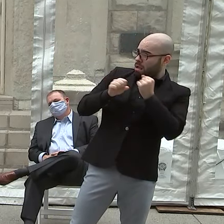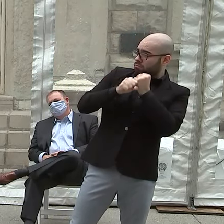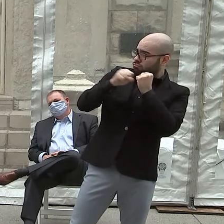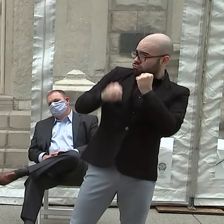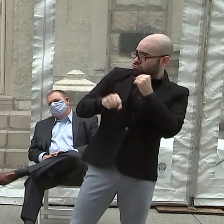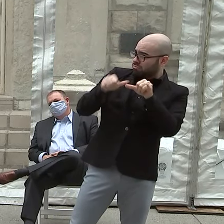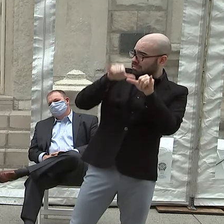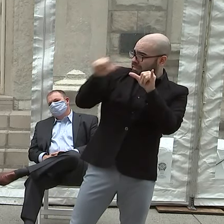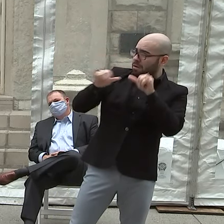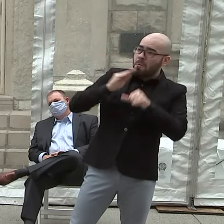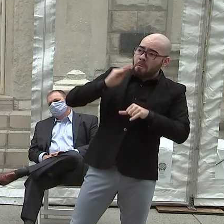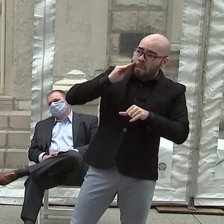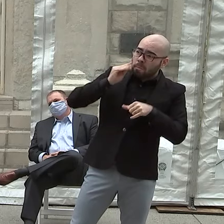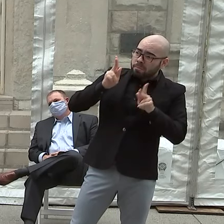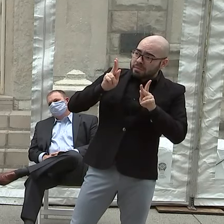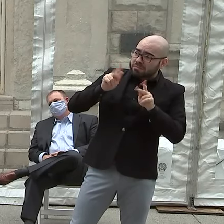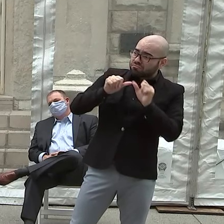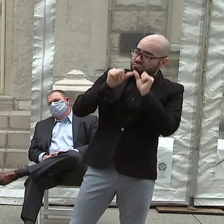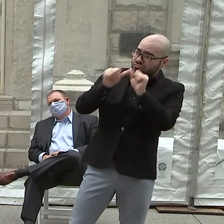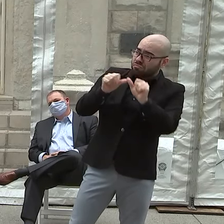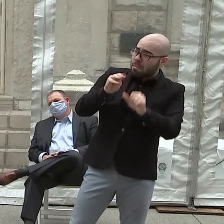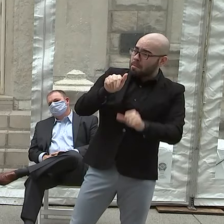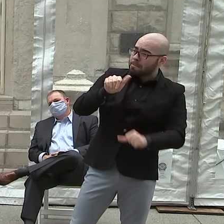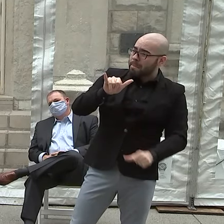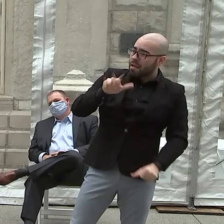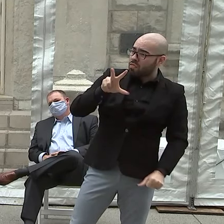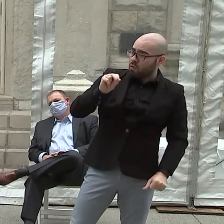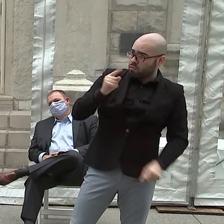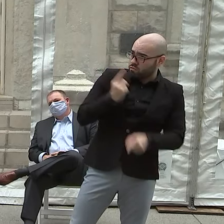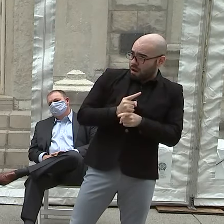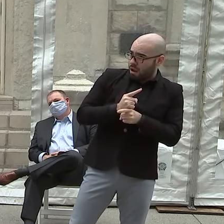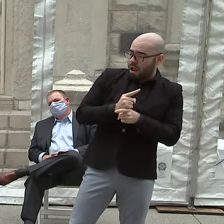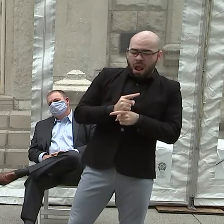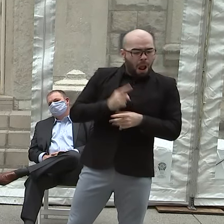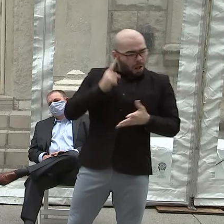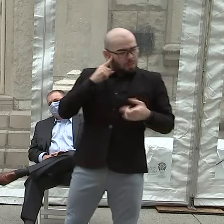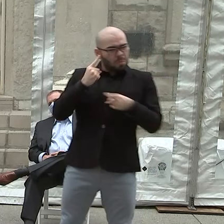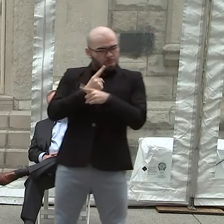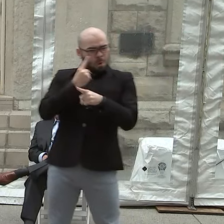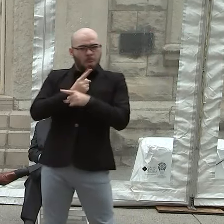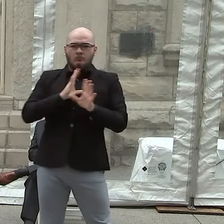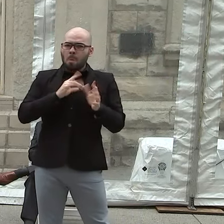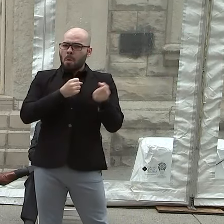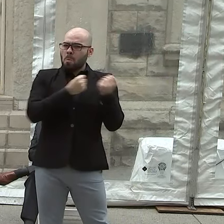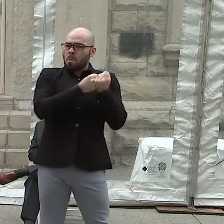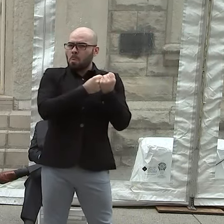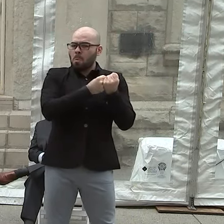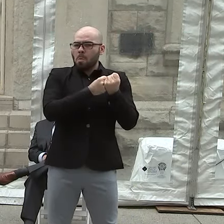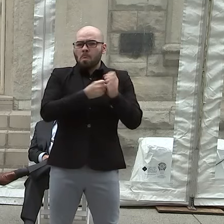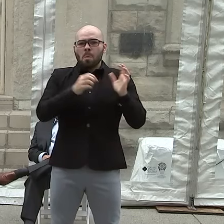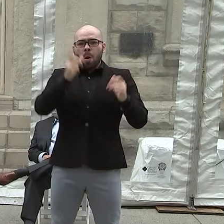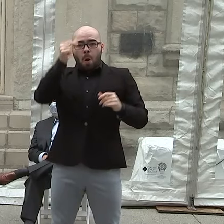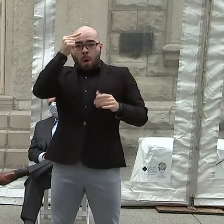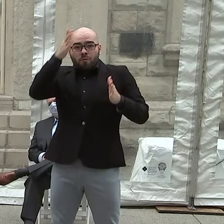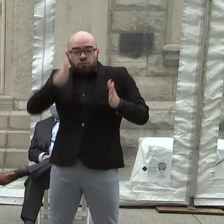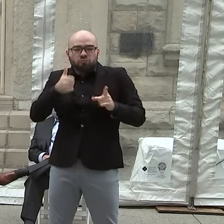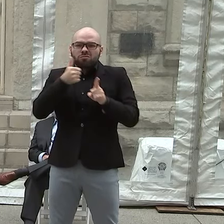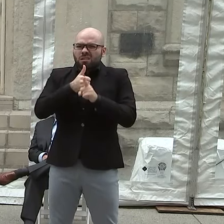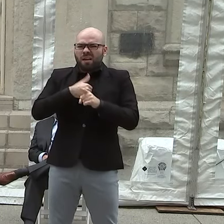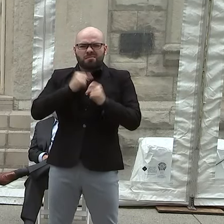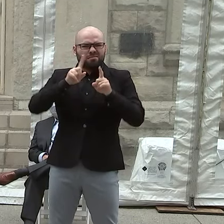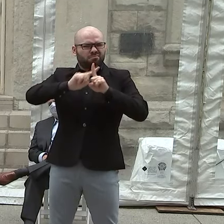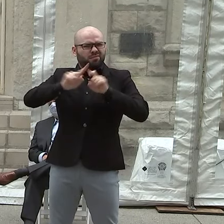Your thoughts on that? Well, I think that's appropriate. I mean, the governor has a good team of data scientists that he is relying